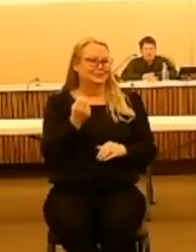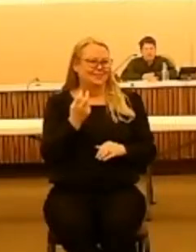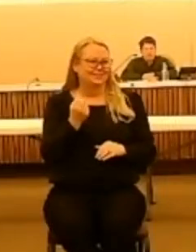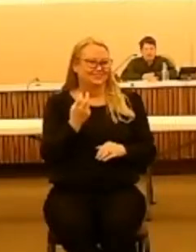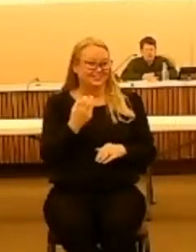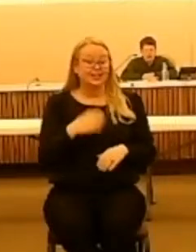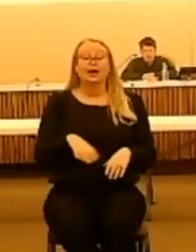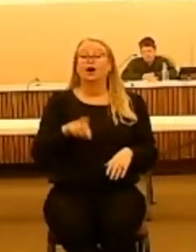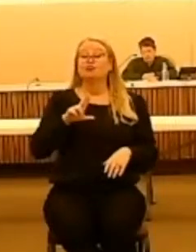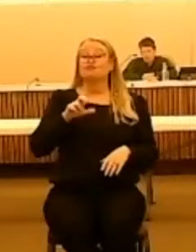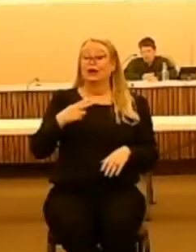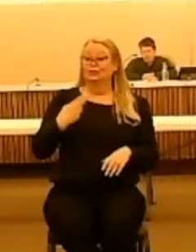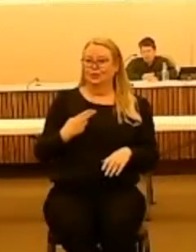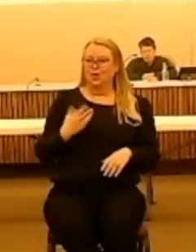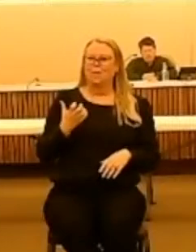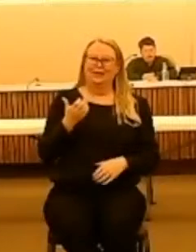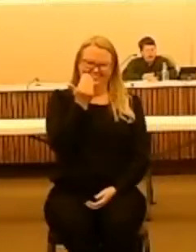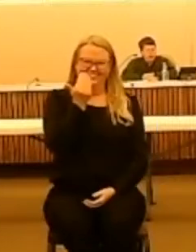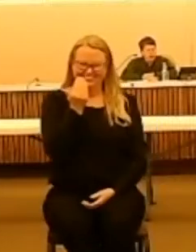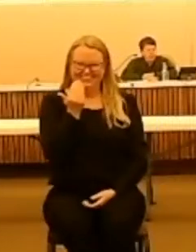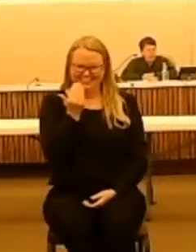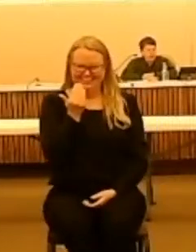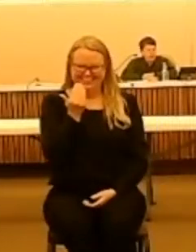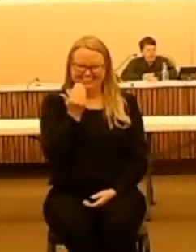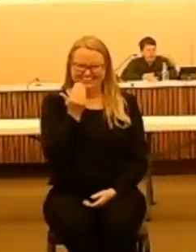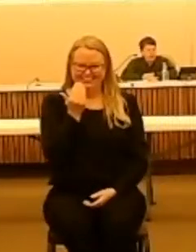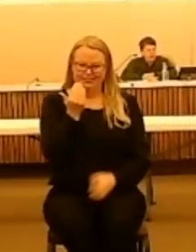prefers 15 acres. They